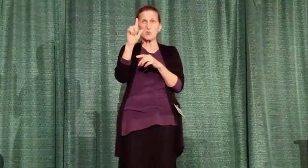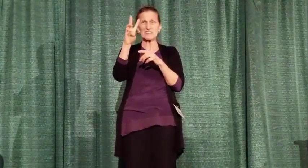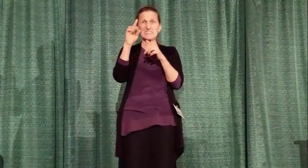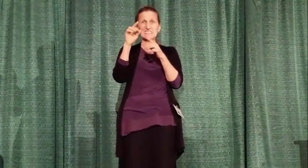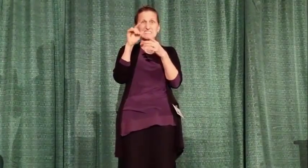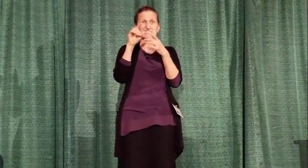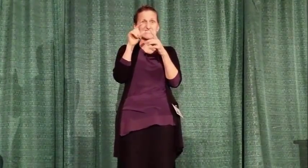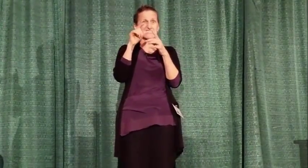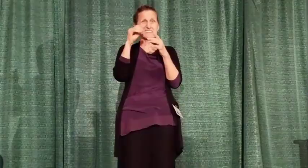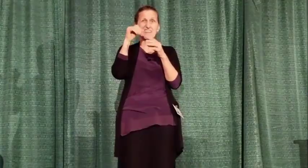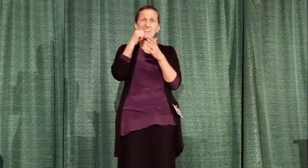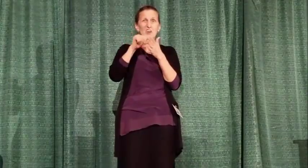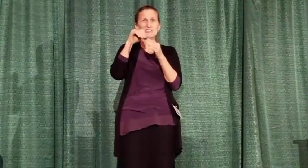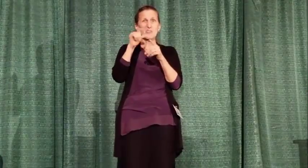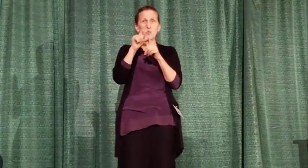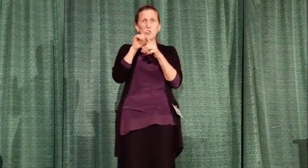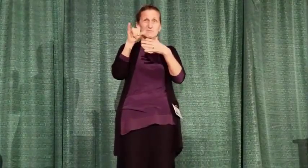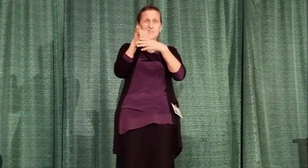inositol pentacus phosphate.